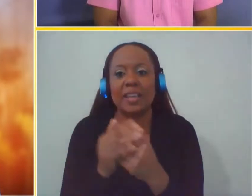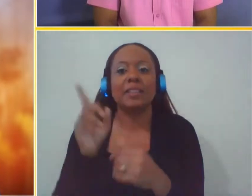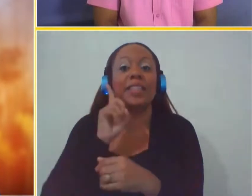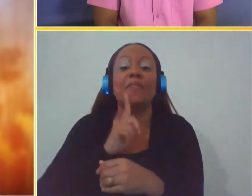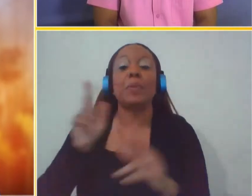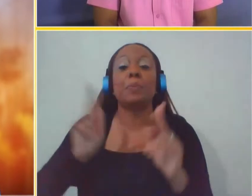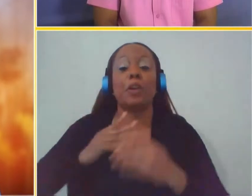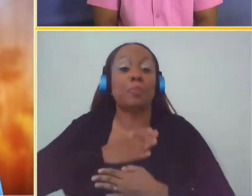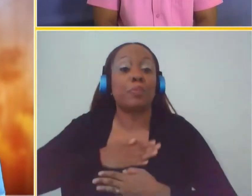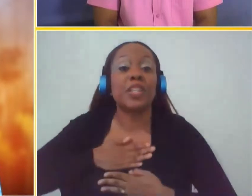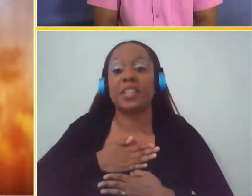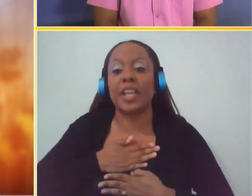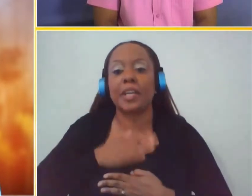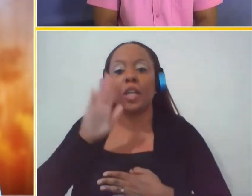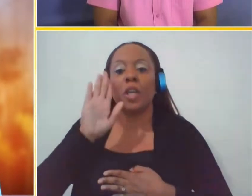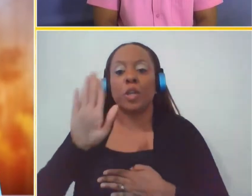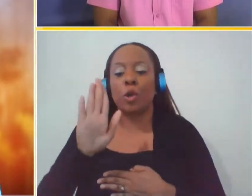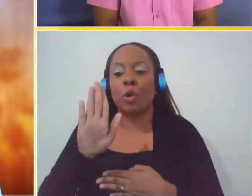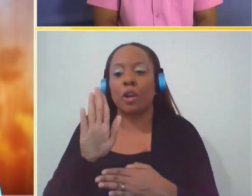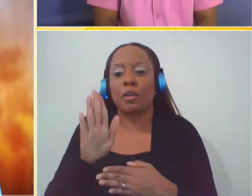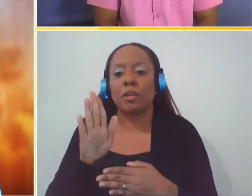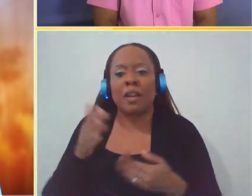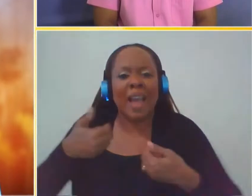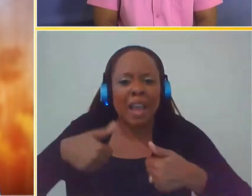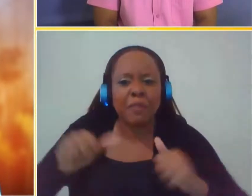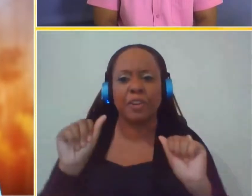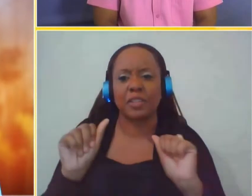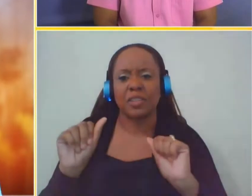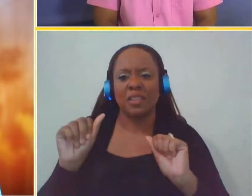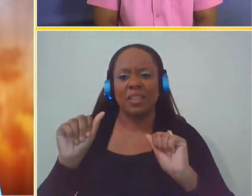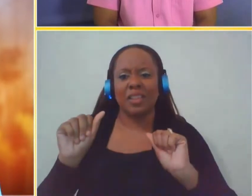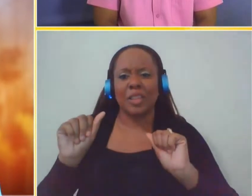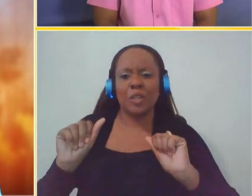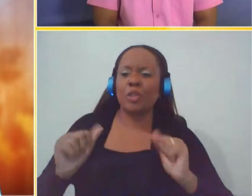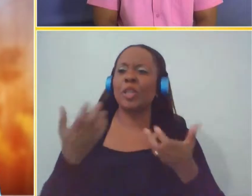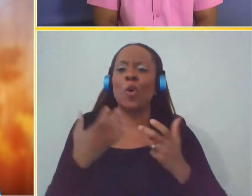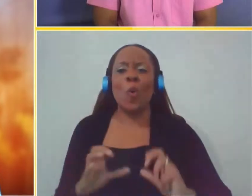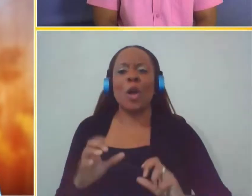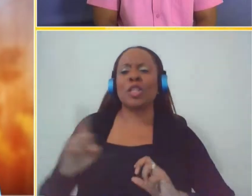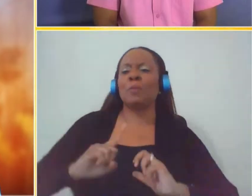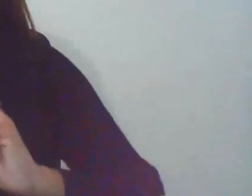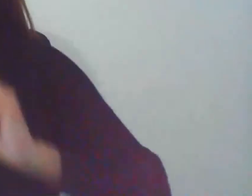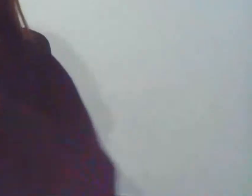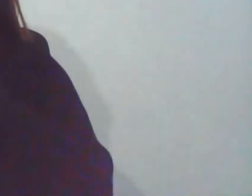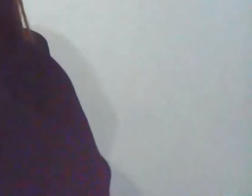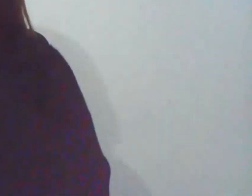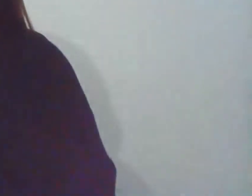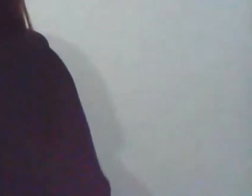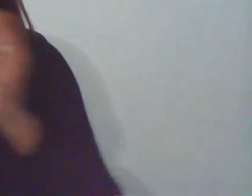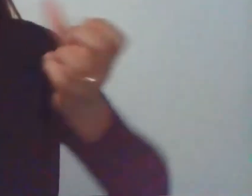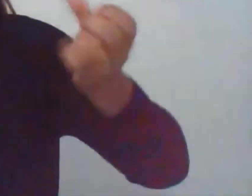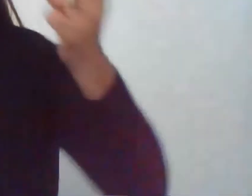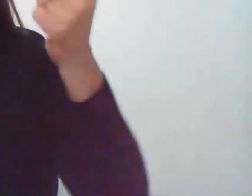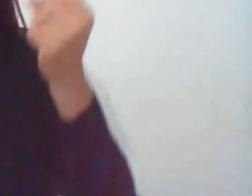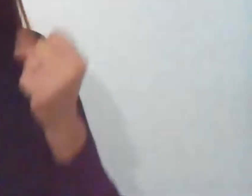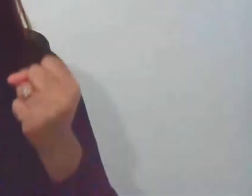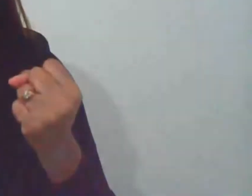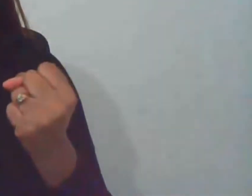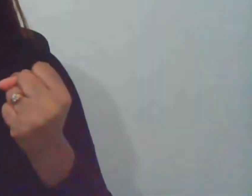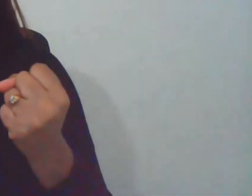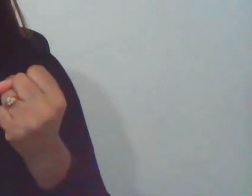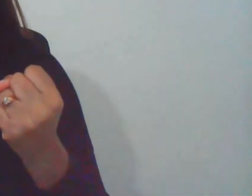Easy things, and deaf people appreciate your effort. They don't want you to be really a